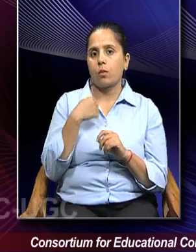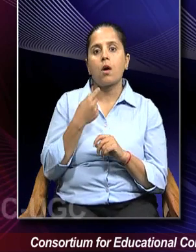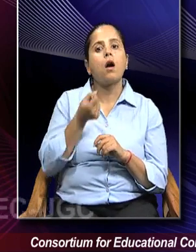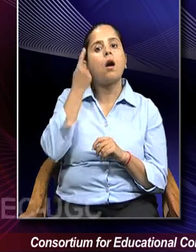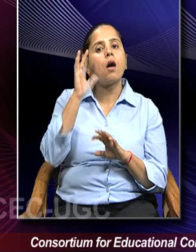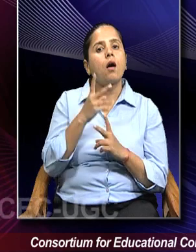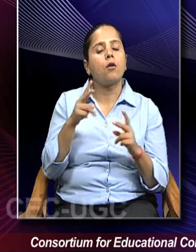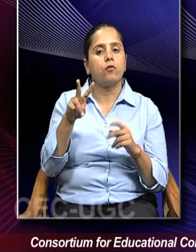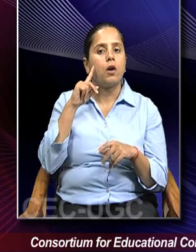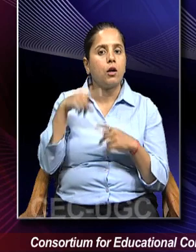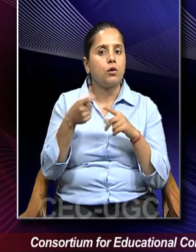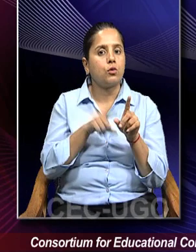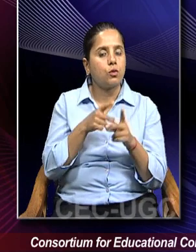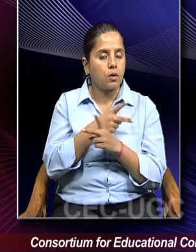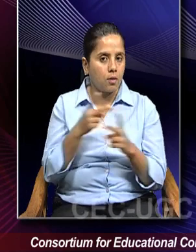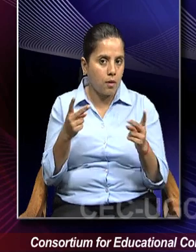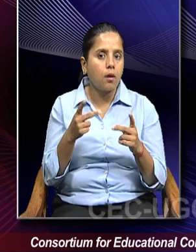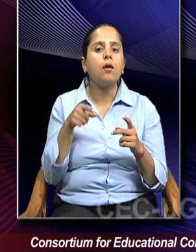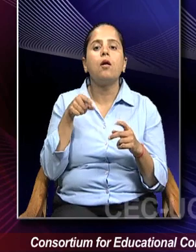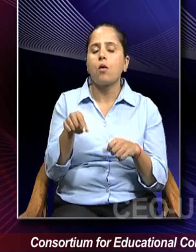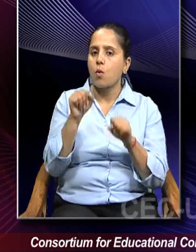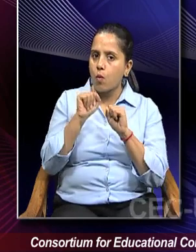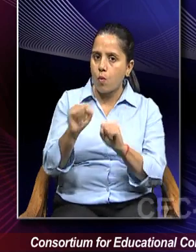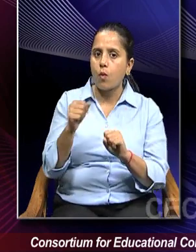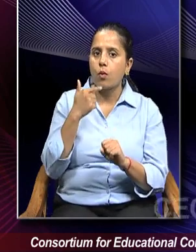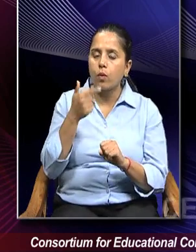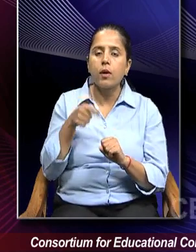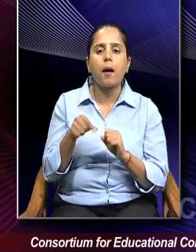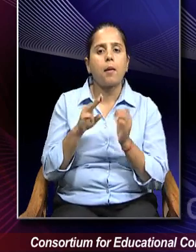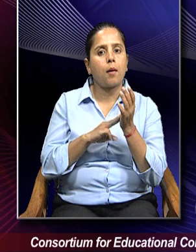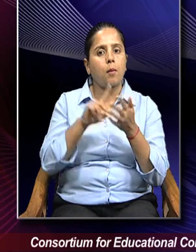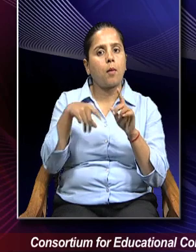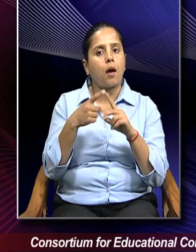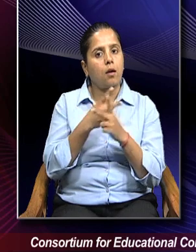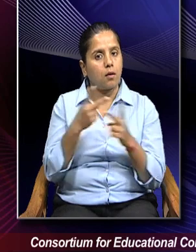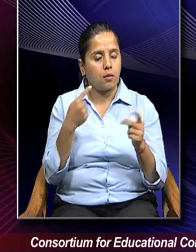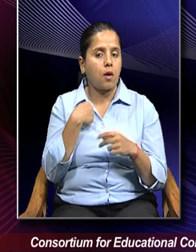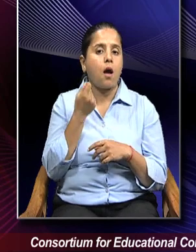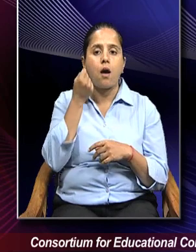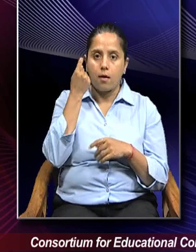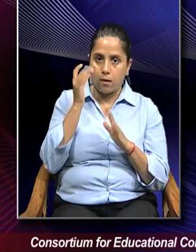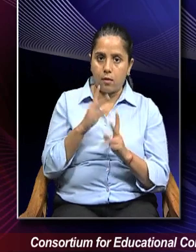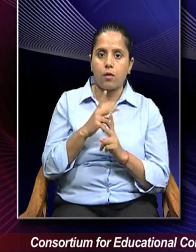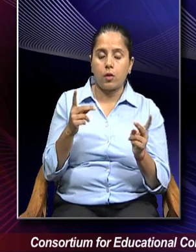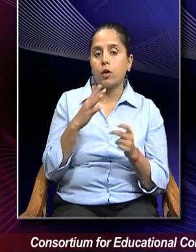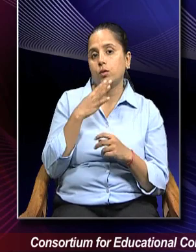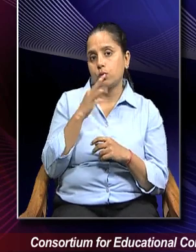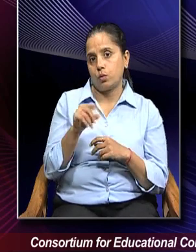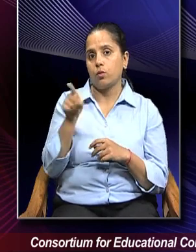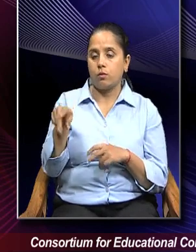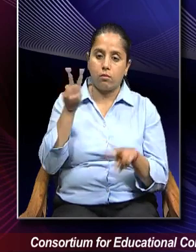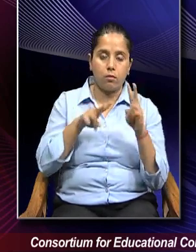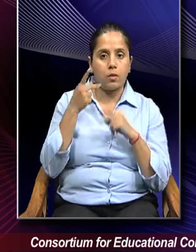the virtuosity by its own merits, and we understand it in its true sense,